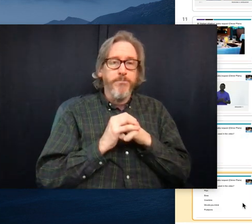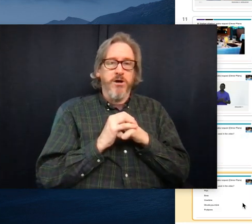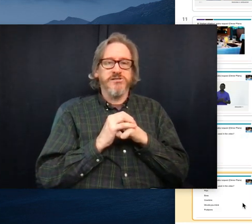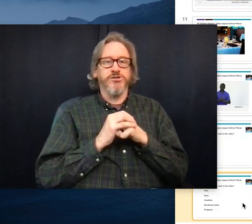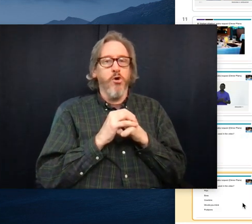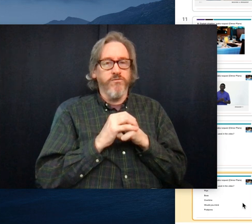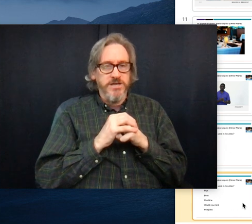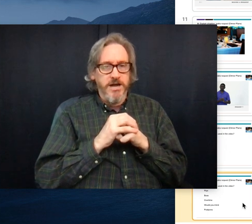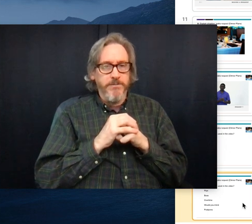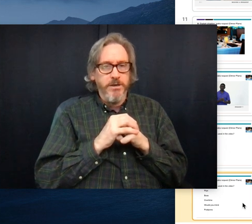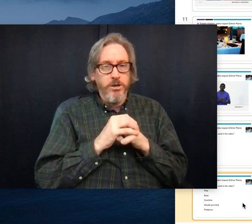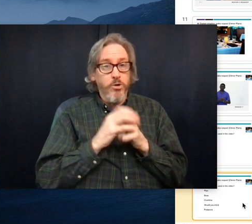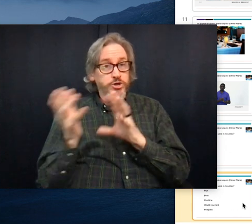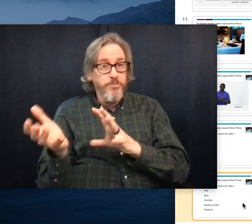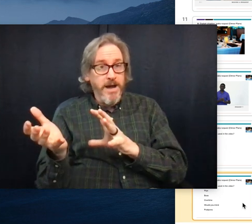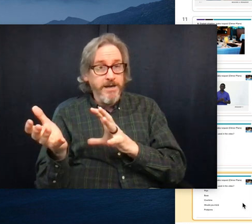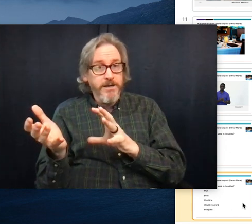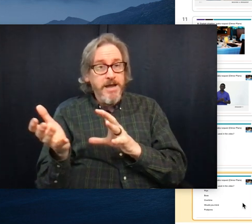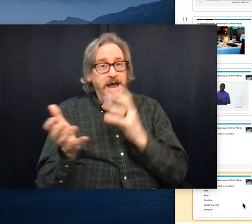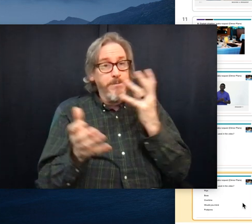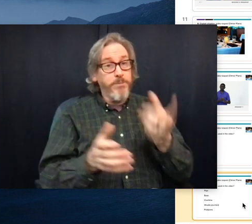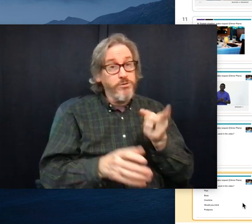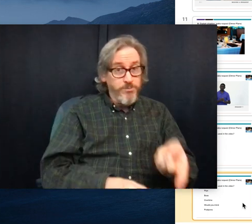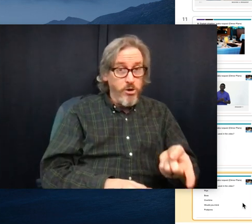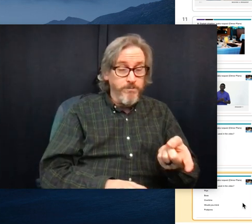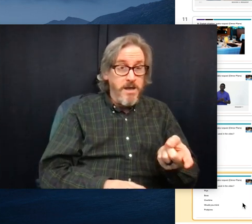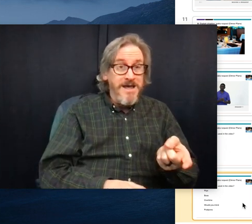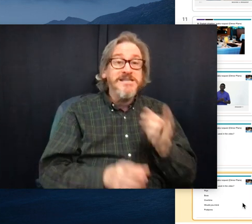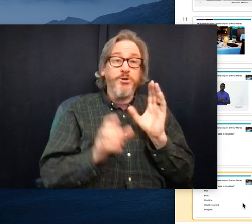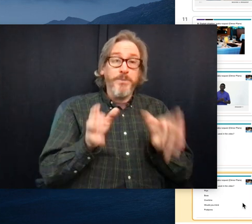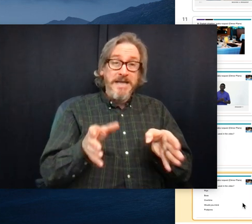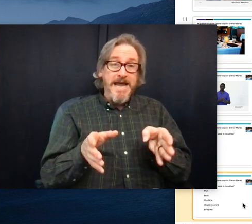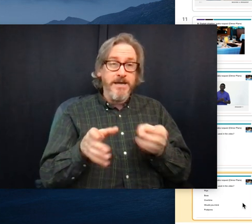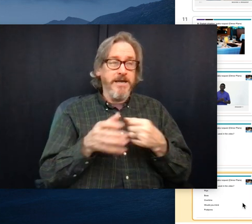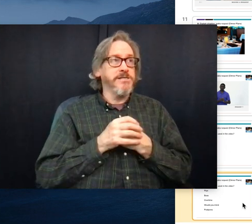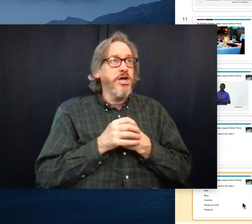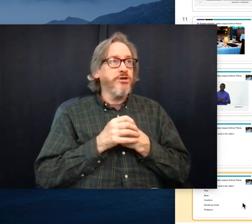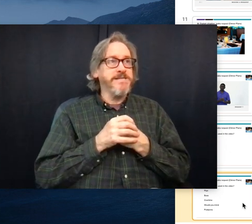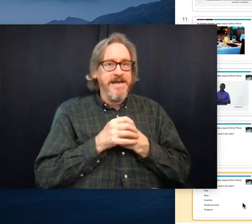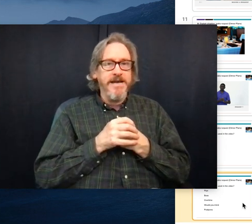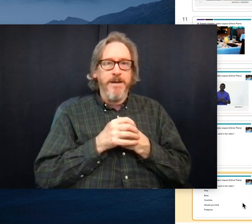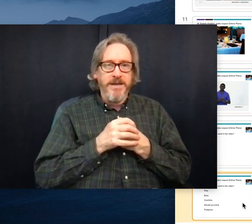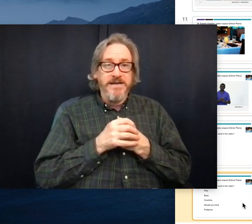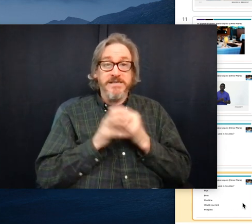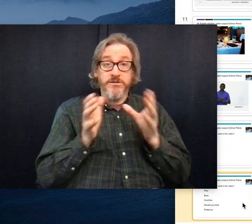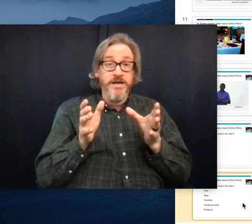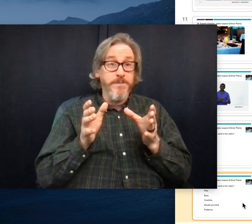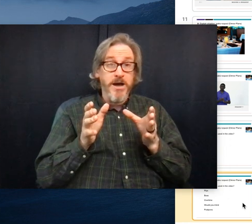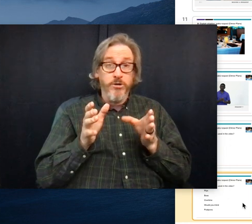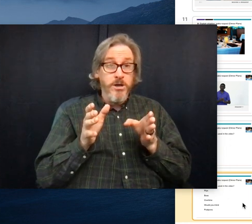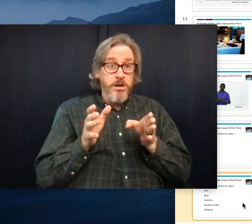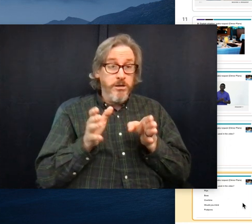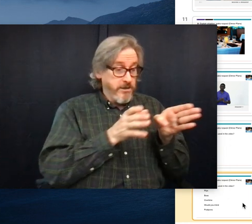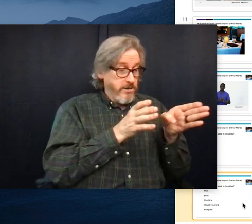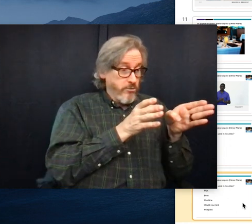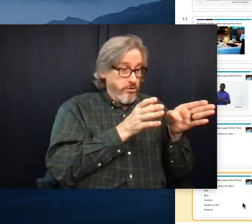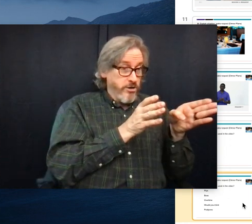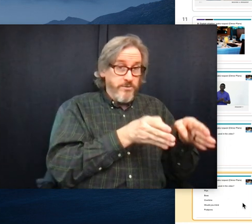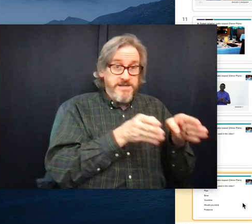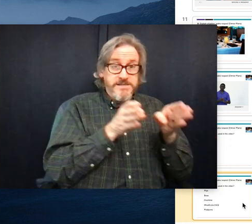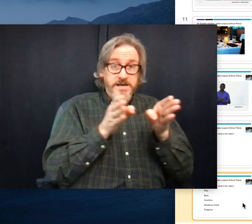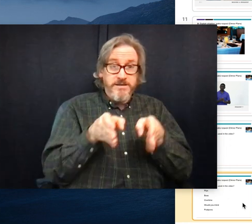Plan, boss, overtime, would you mind, and postpone. So plan is you're setting up plans. Think about, like,